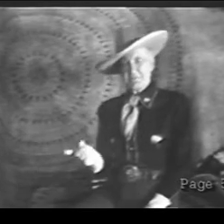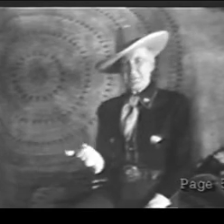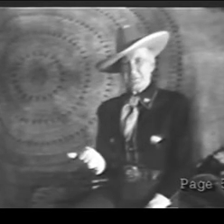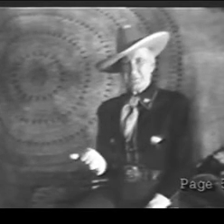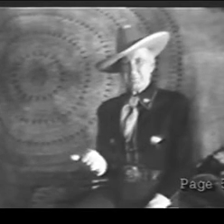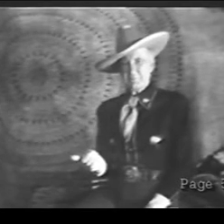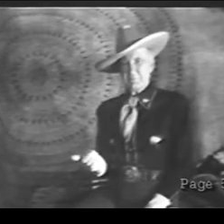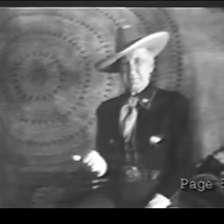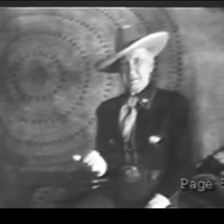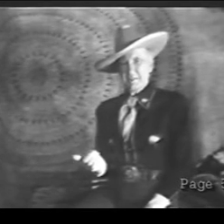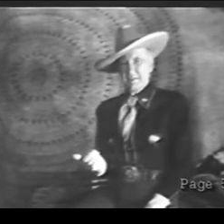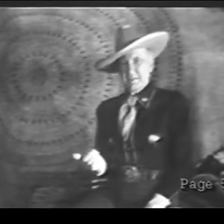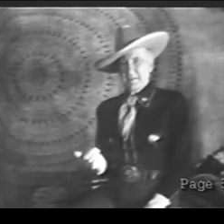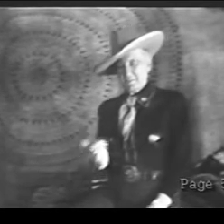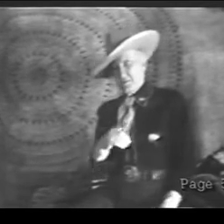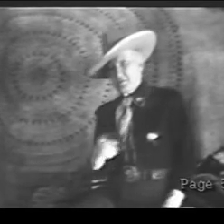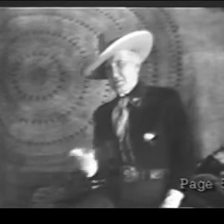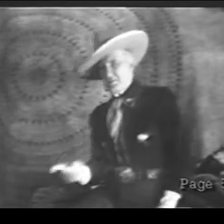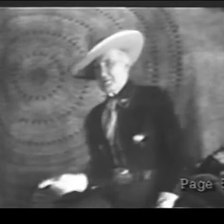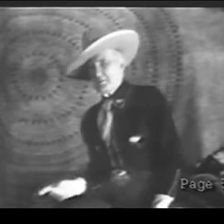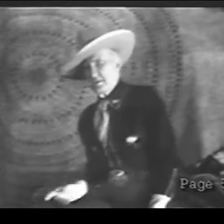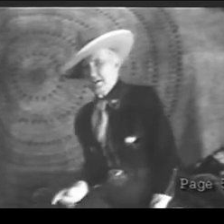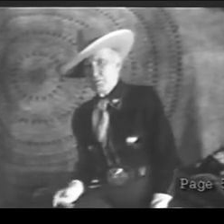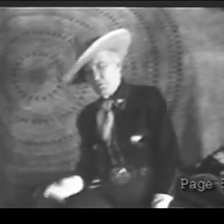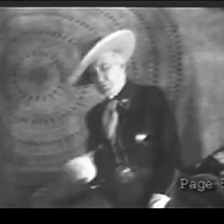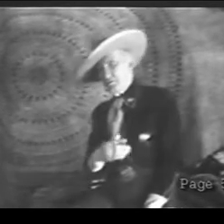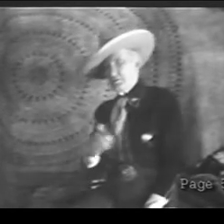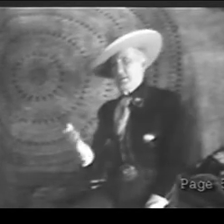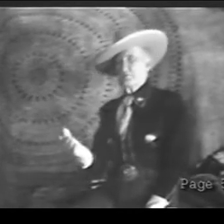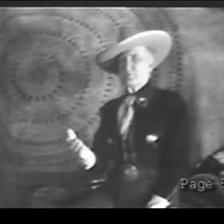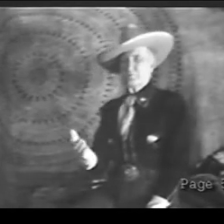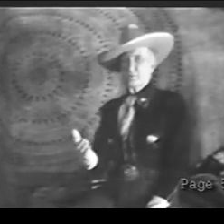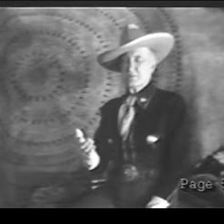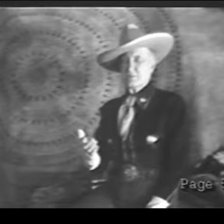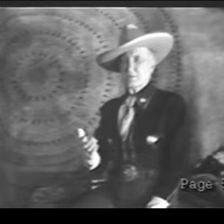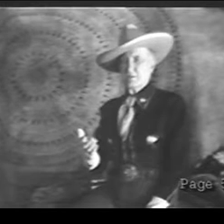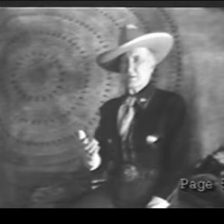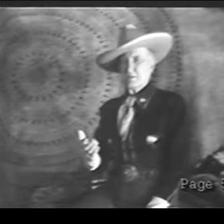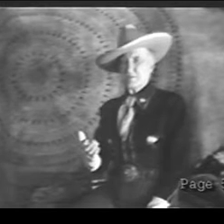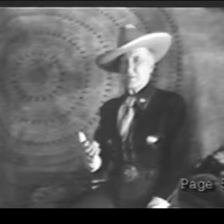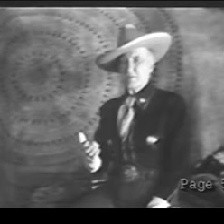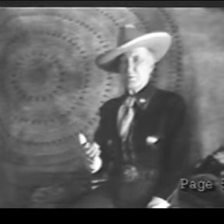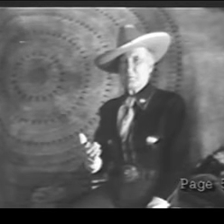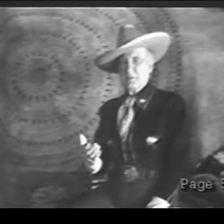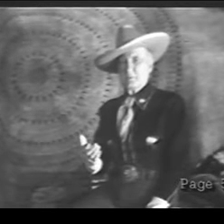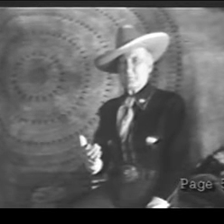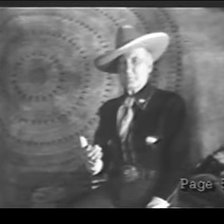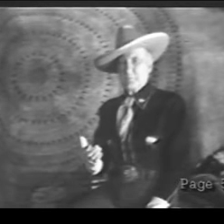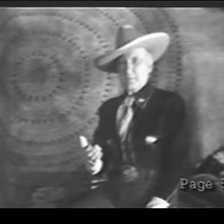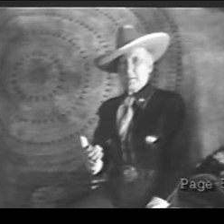sister. The strange custom that they have, of course, well, there are a lot of customs that are strange to the white man.